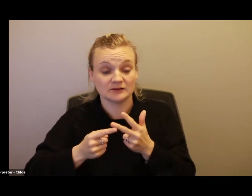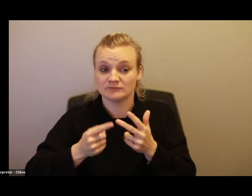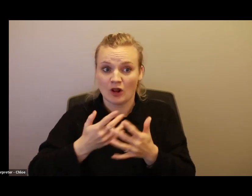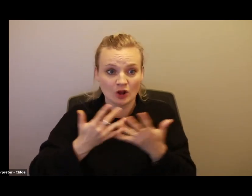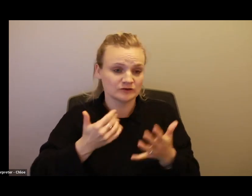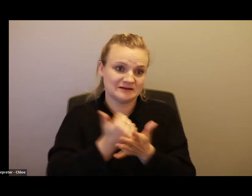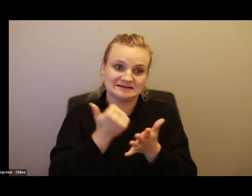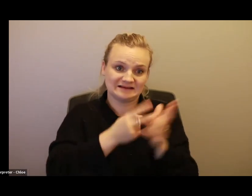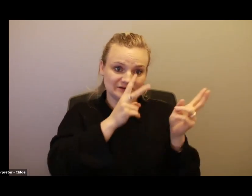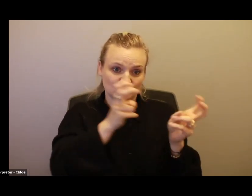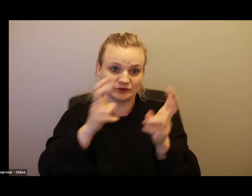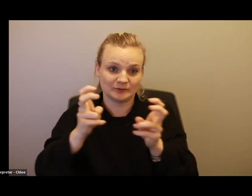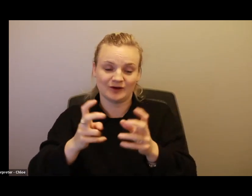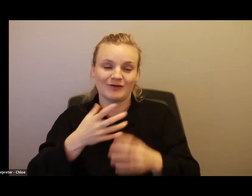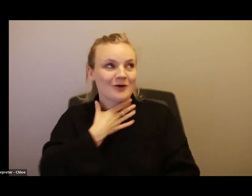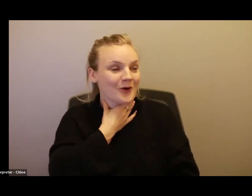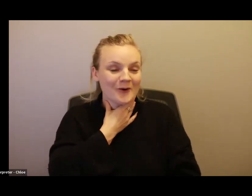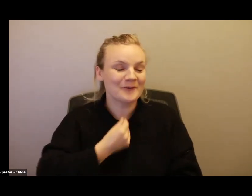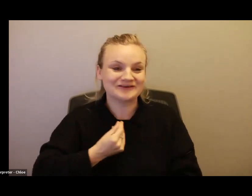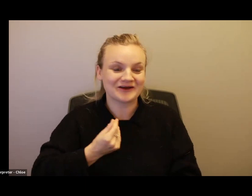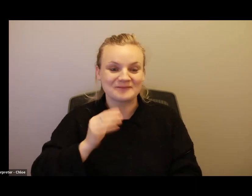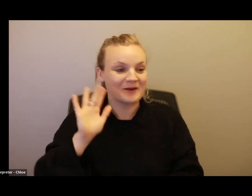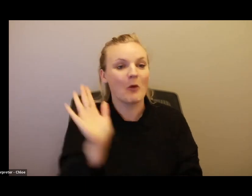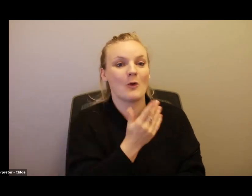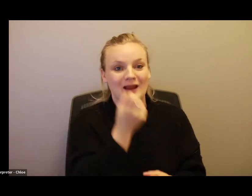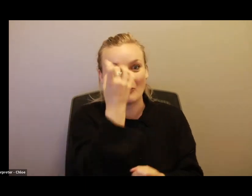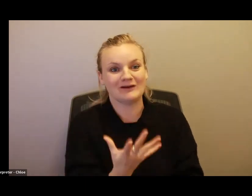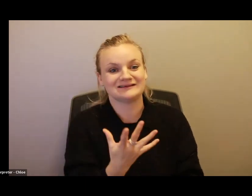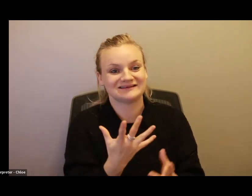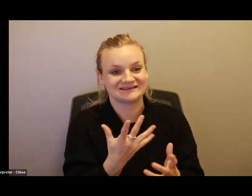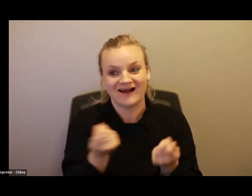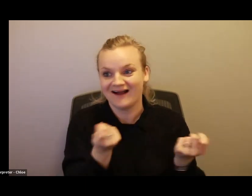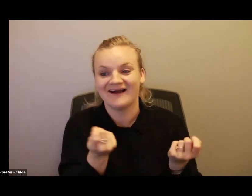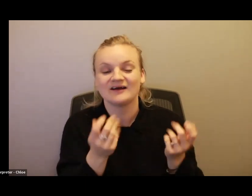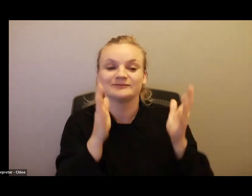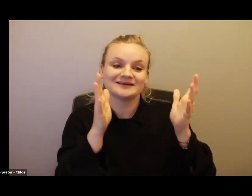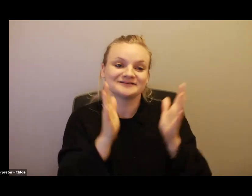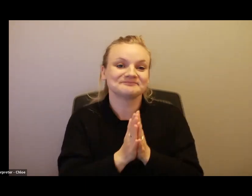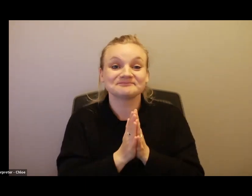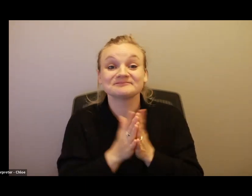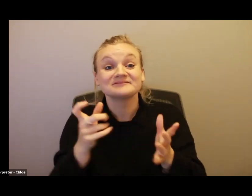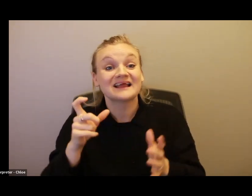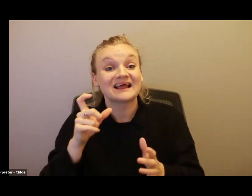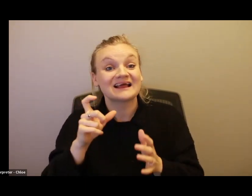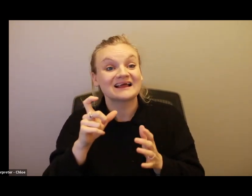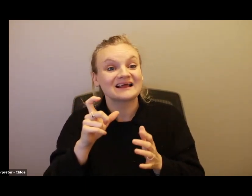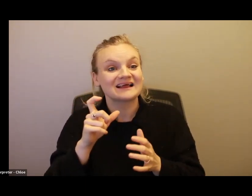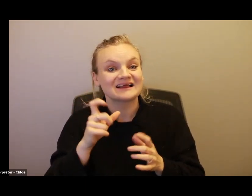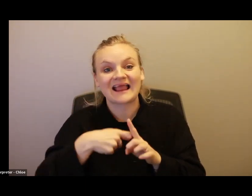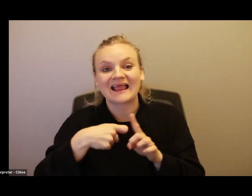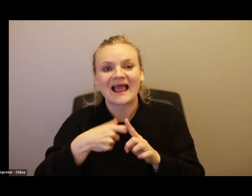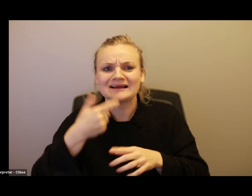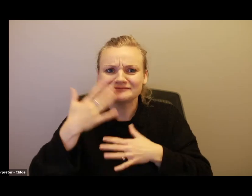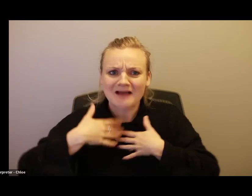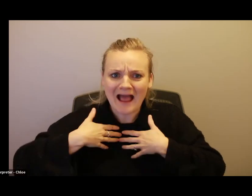topics. Again, I wish I could be everywhere at once. But let's start with Kate. How are you doing this evening?